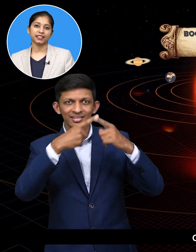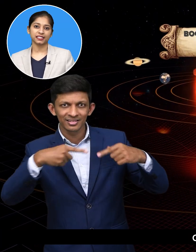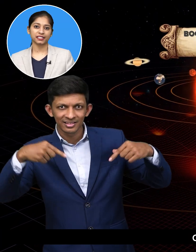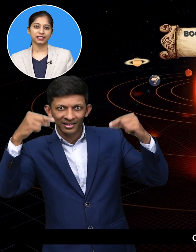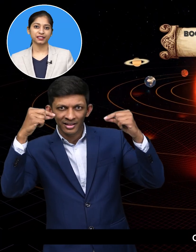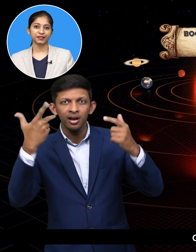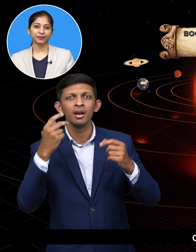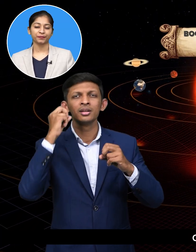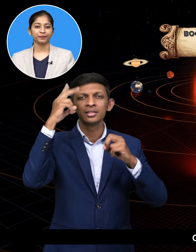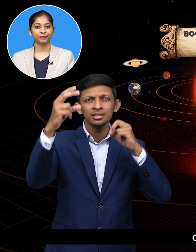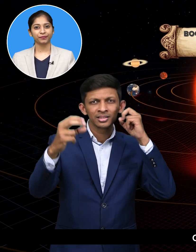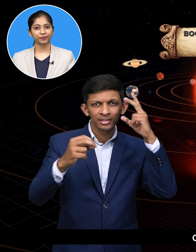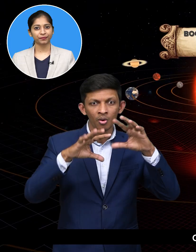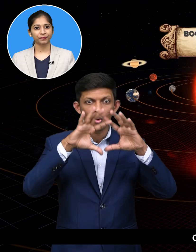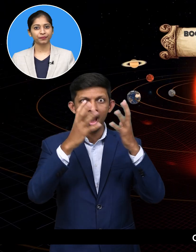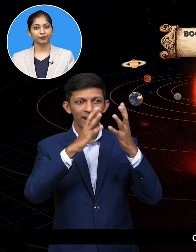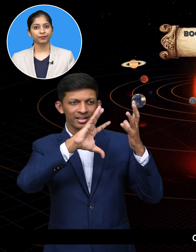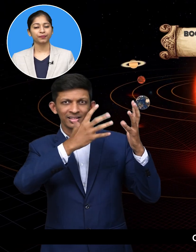and planets.